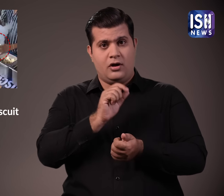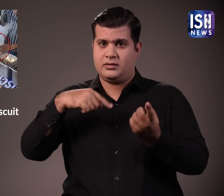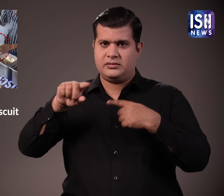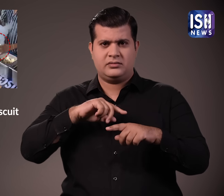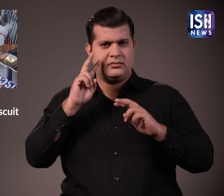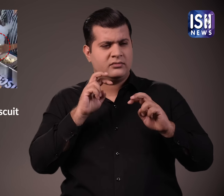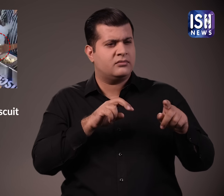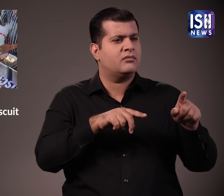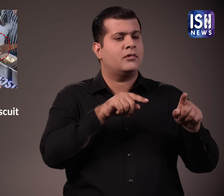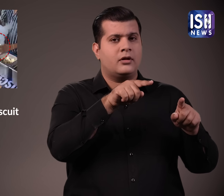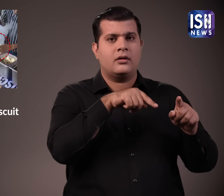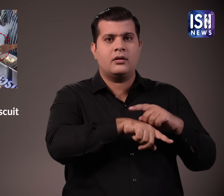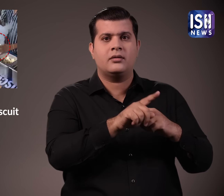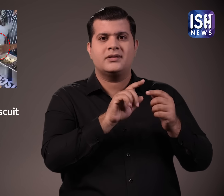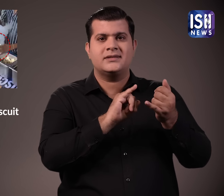samples from the bakery for testing.